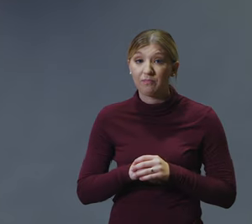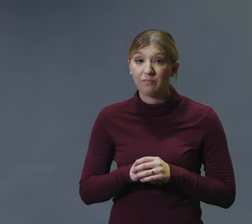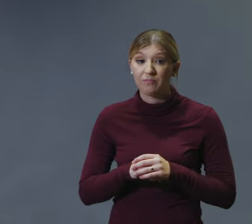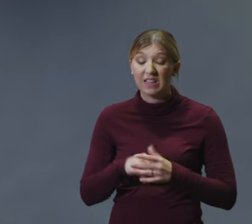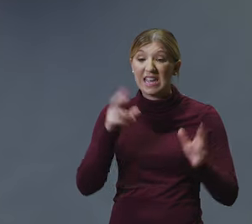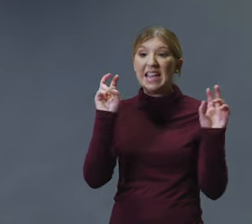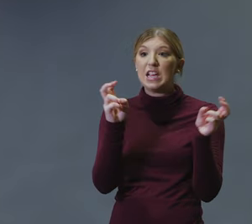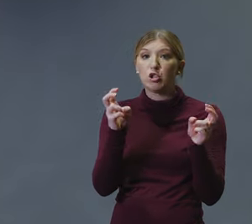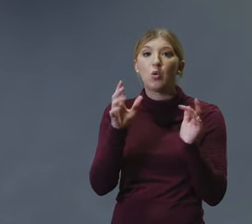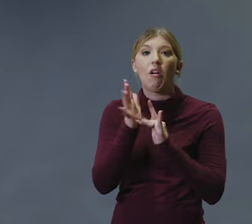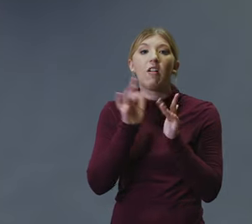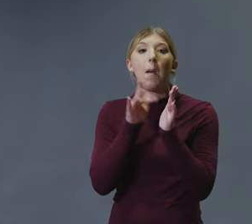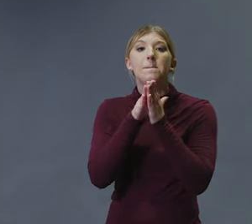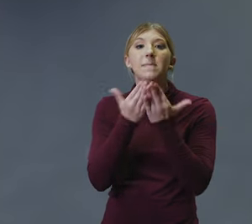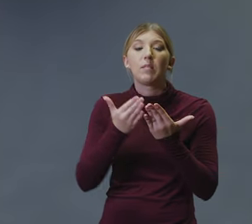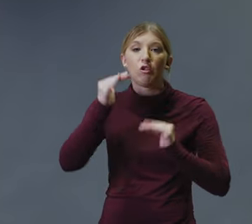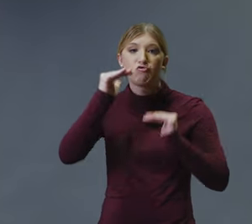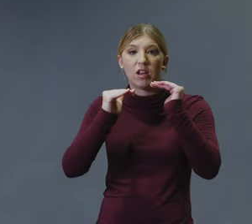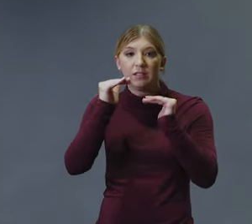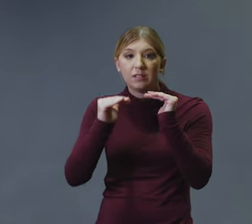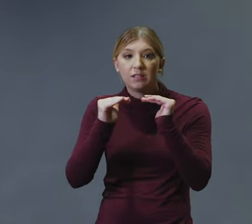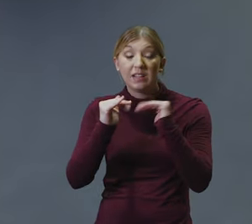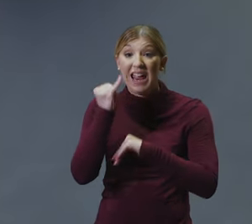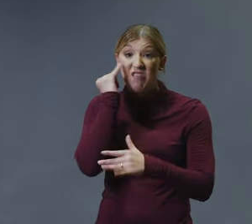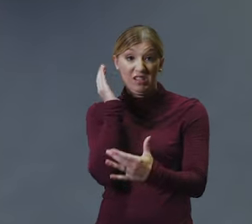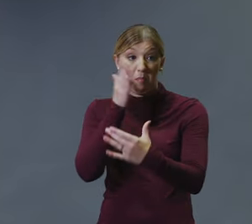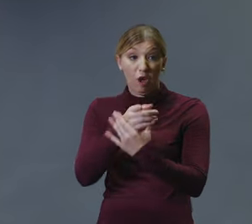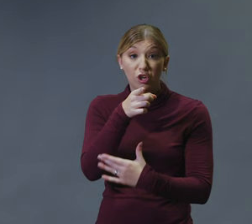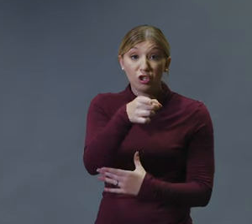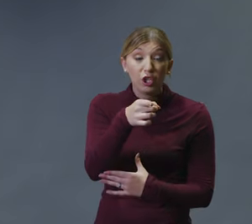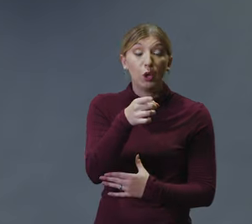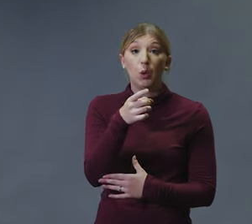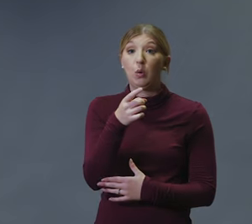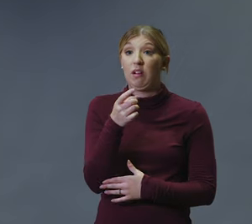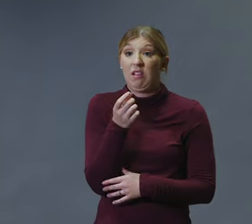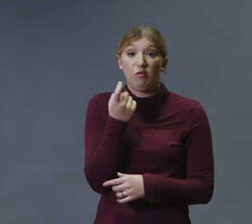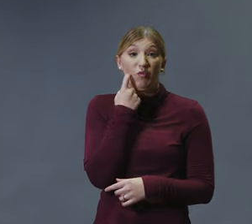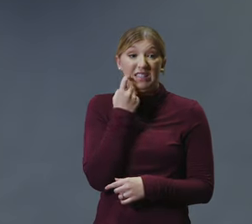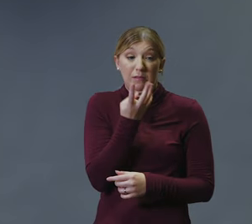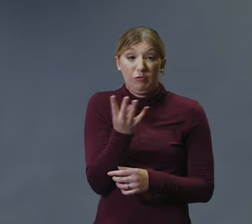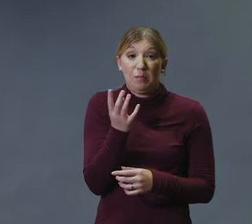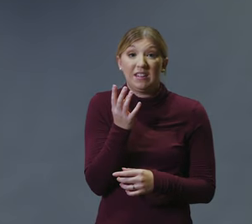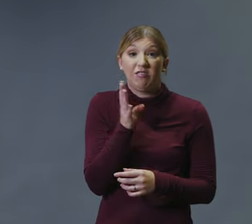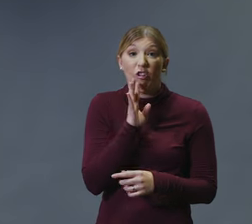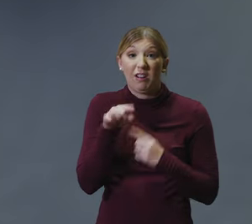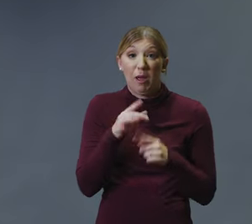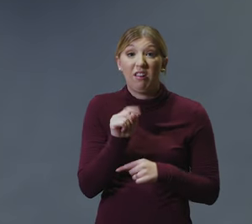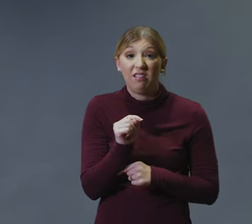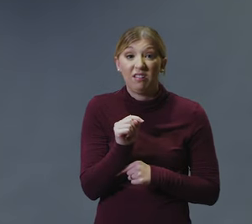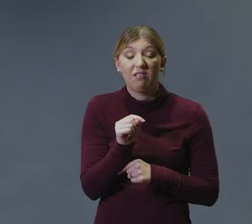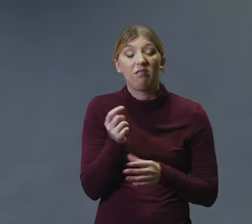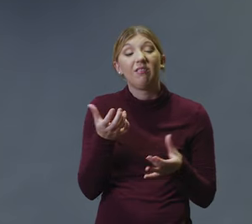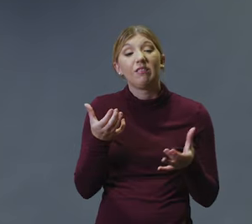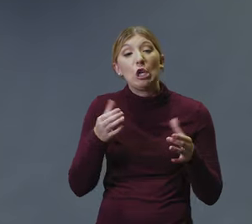of biblical justice. And if it's bothered you in the past few minutes of me even talking about it, then chances